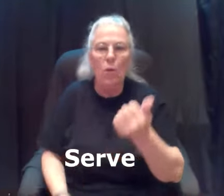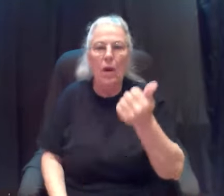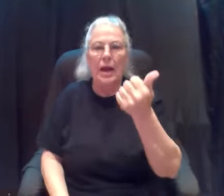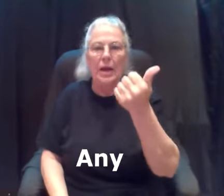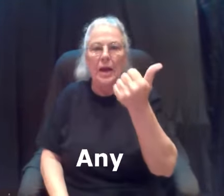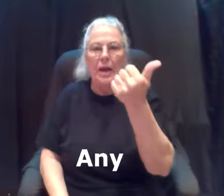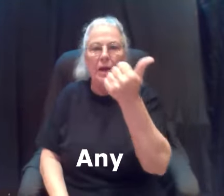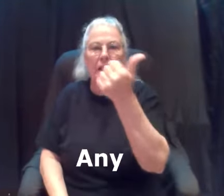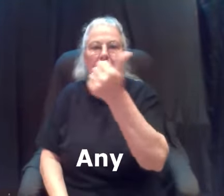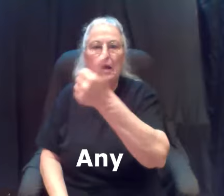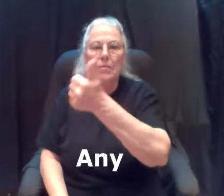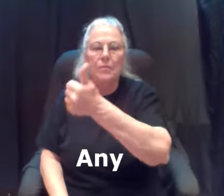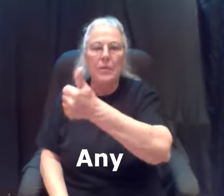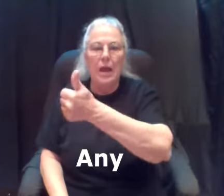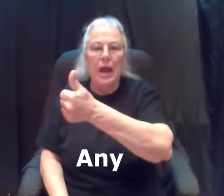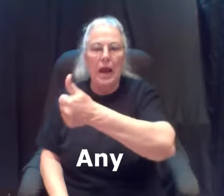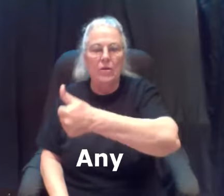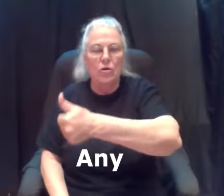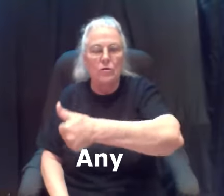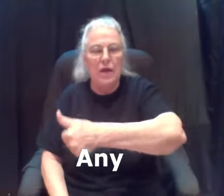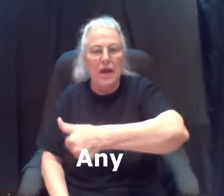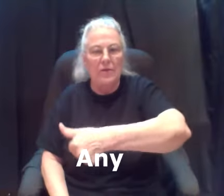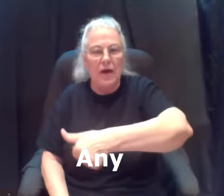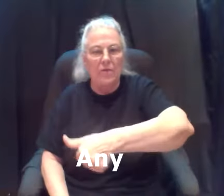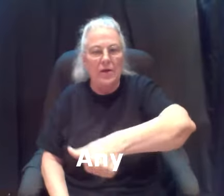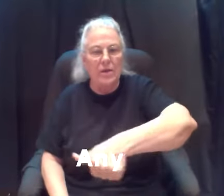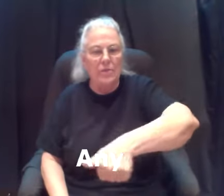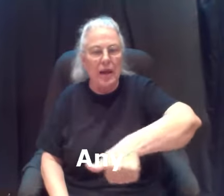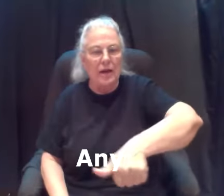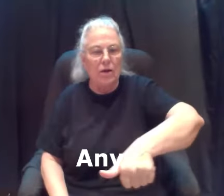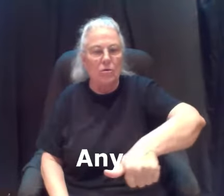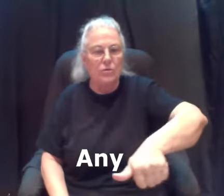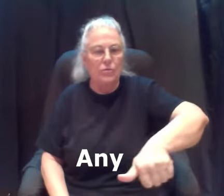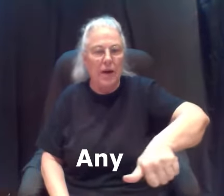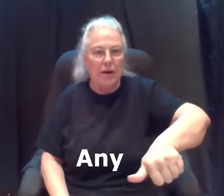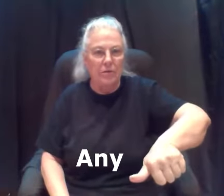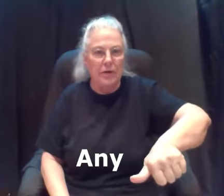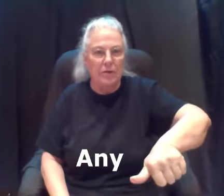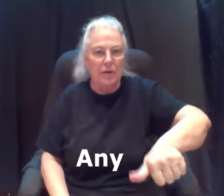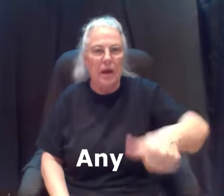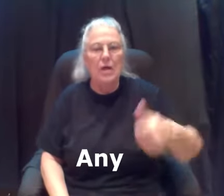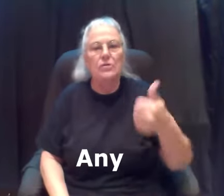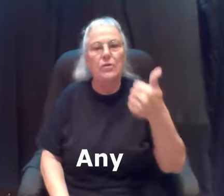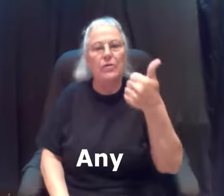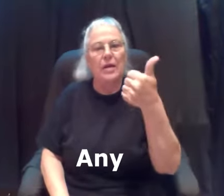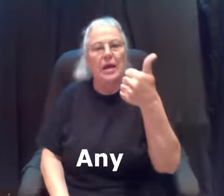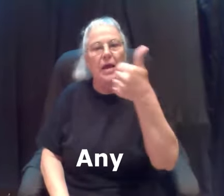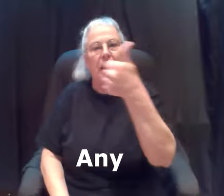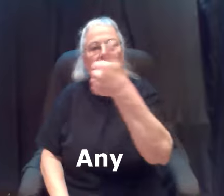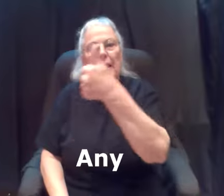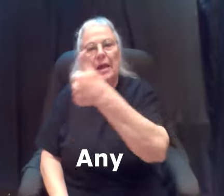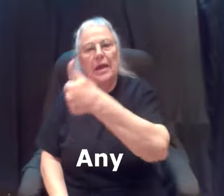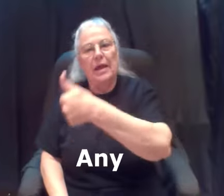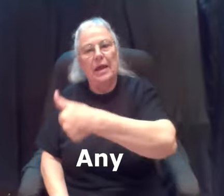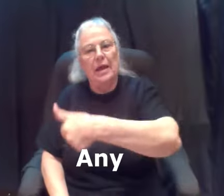Anyway, any, and you take that thumb and it goes around so that